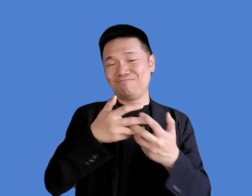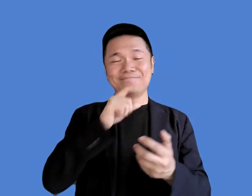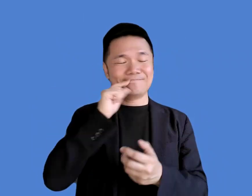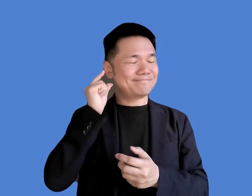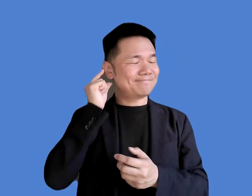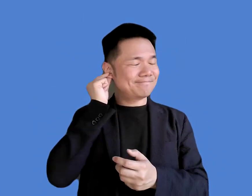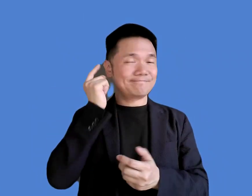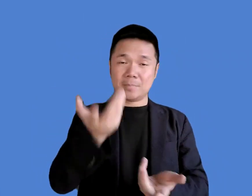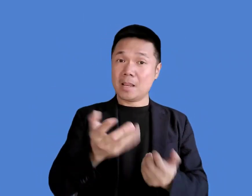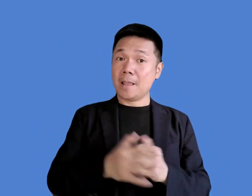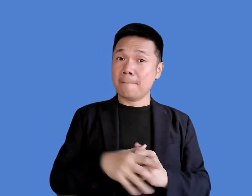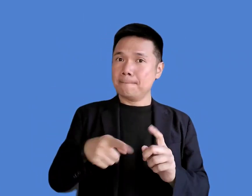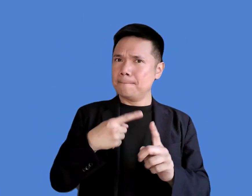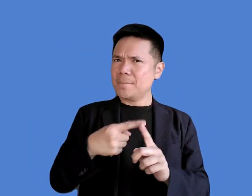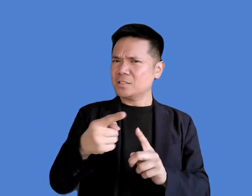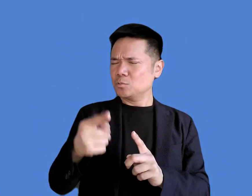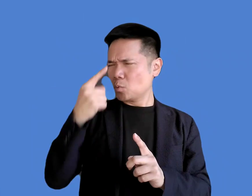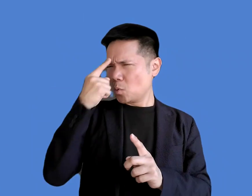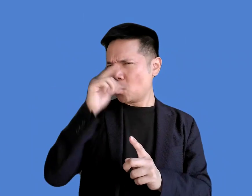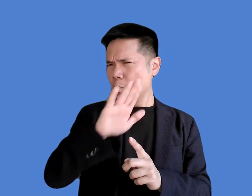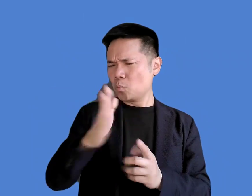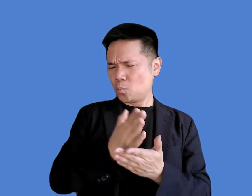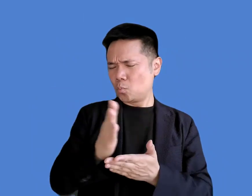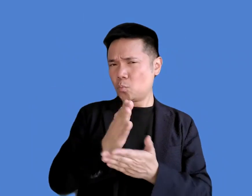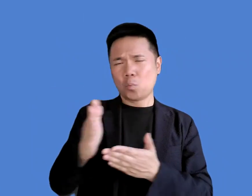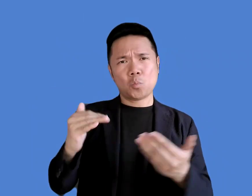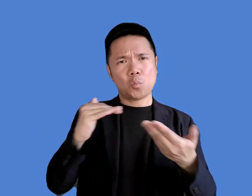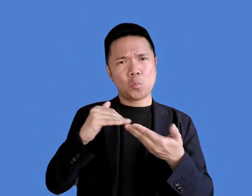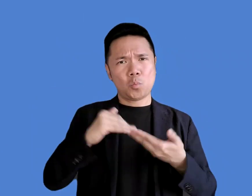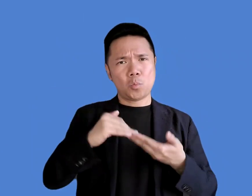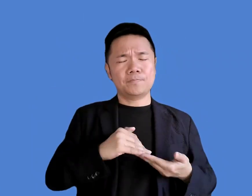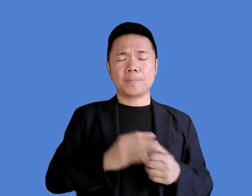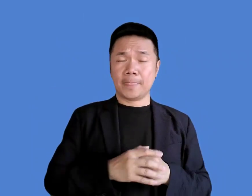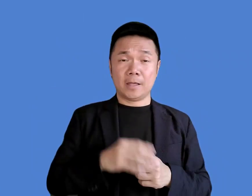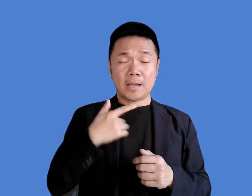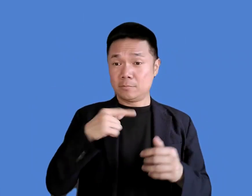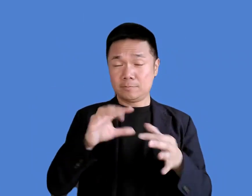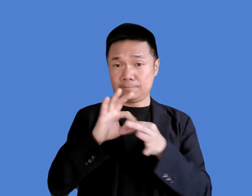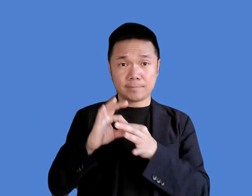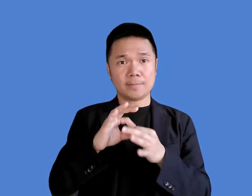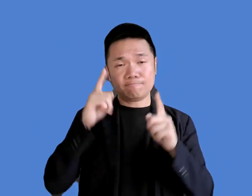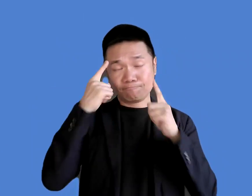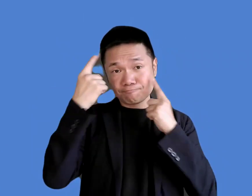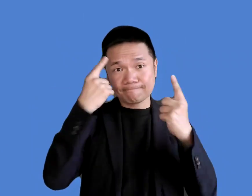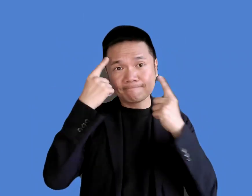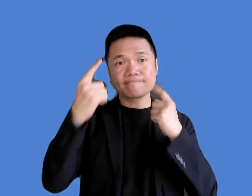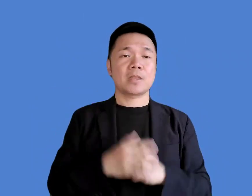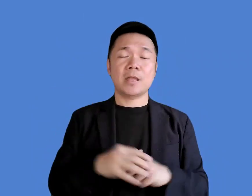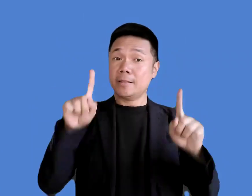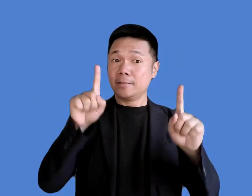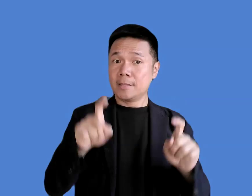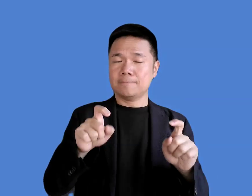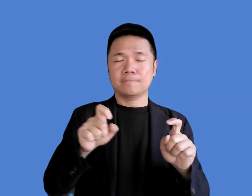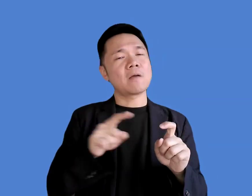to identify the right needs of that target group, co-design solutions with them and test and